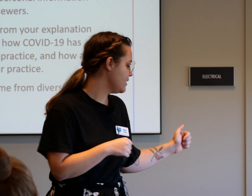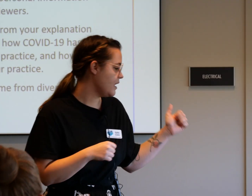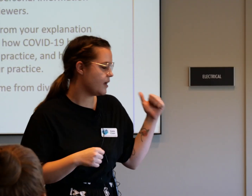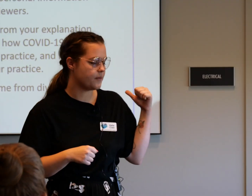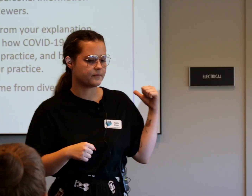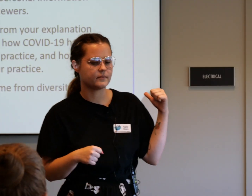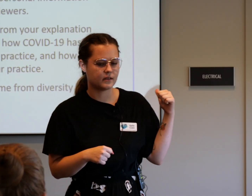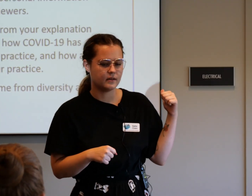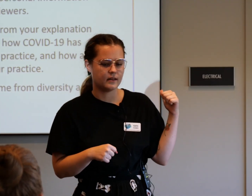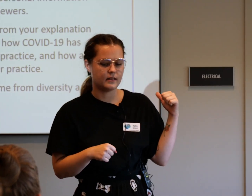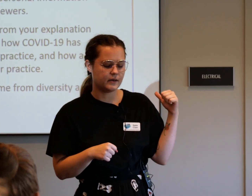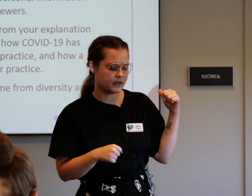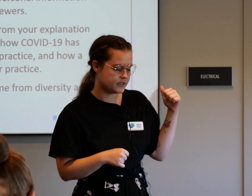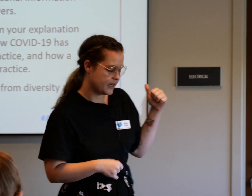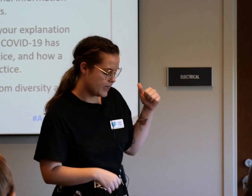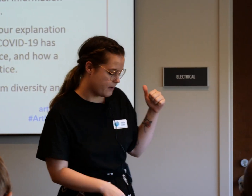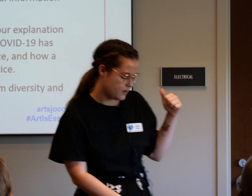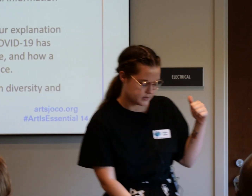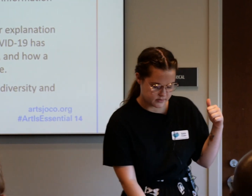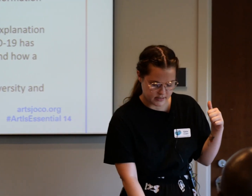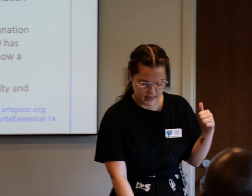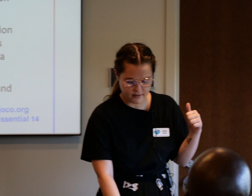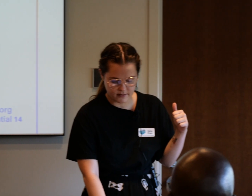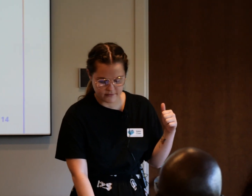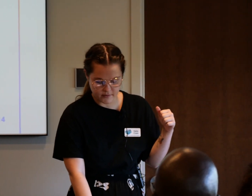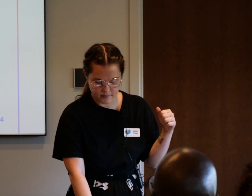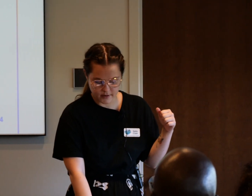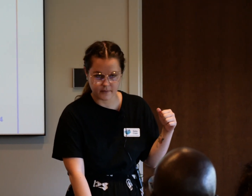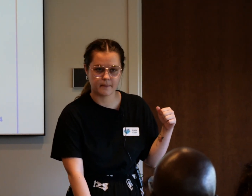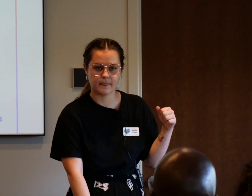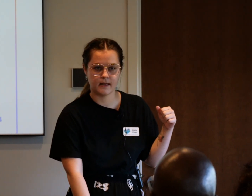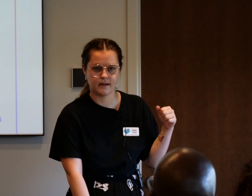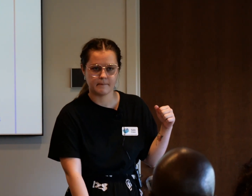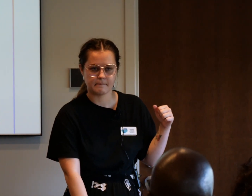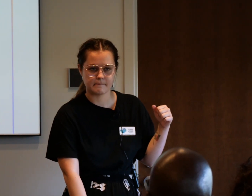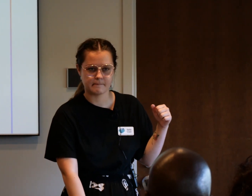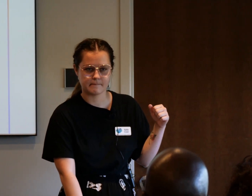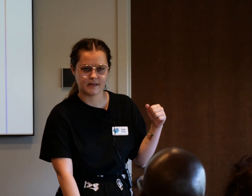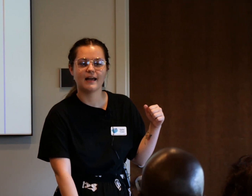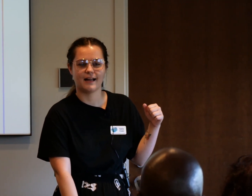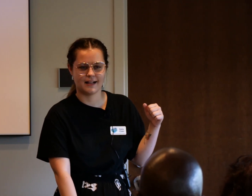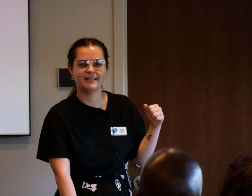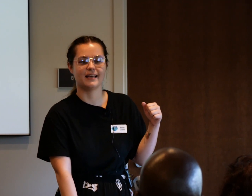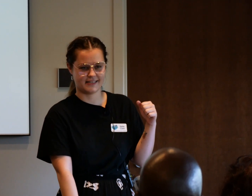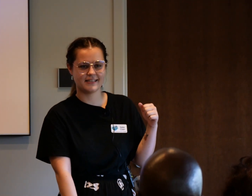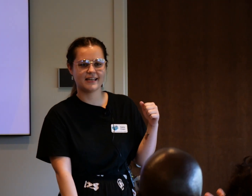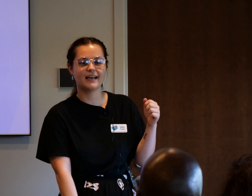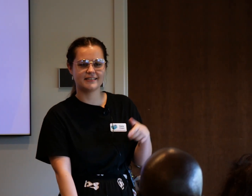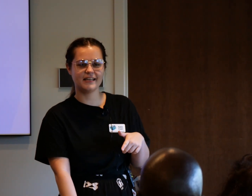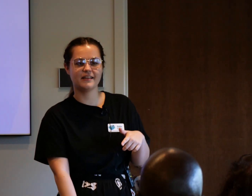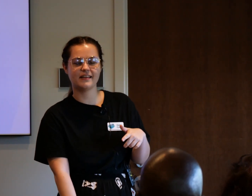on the website. I will also send out our phone number. Didn't you send the email's information?